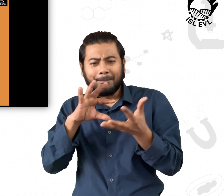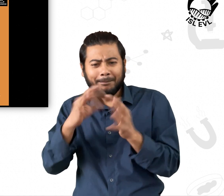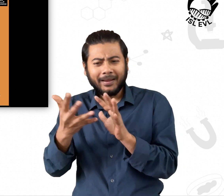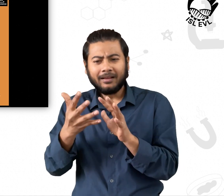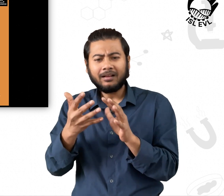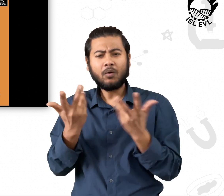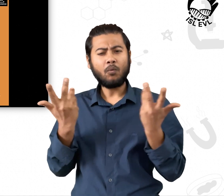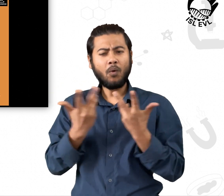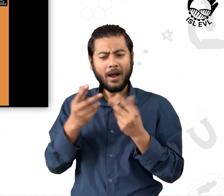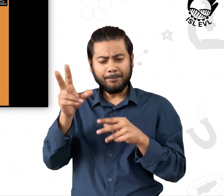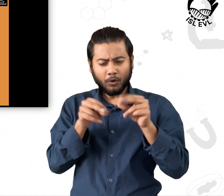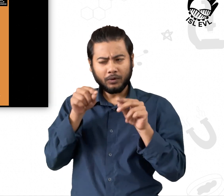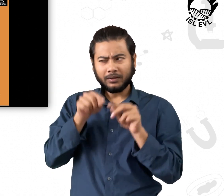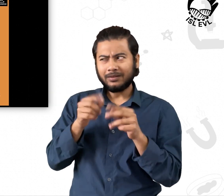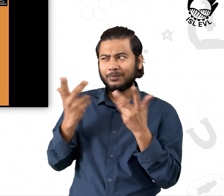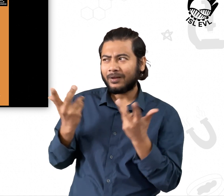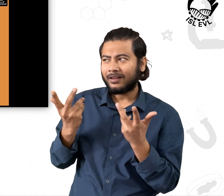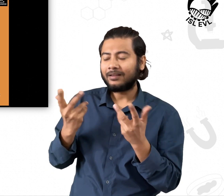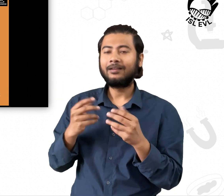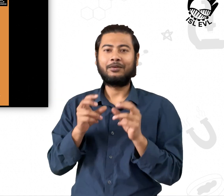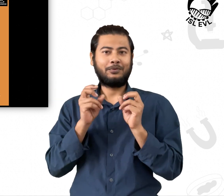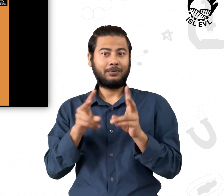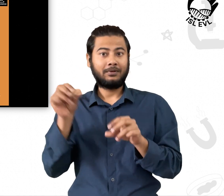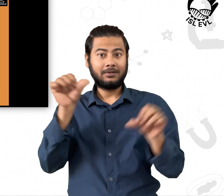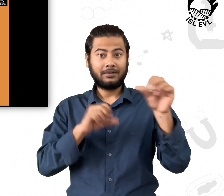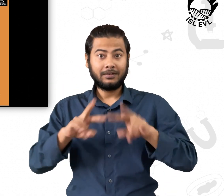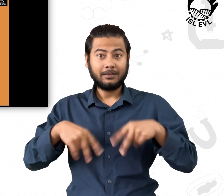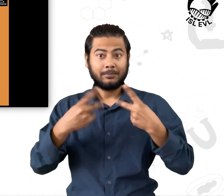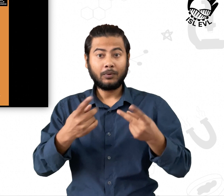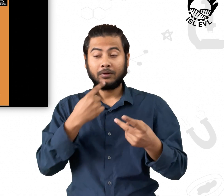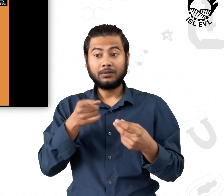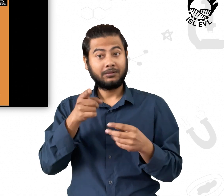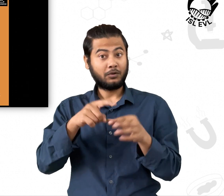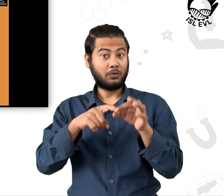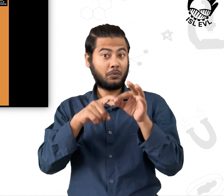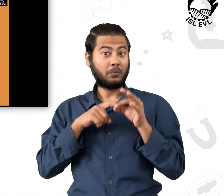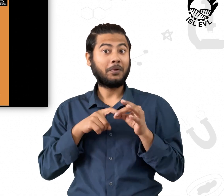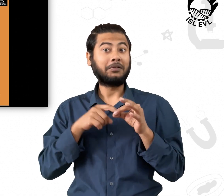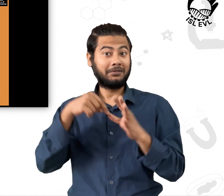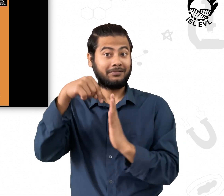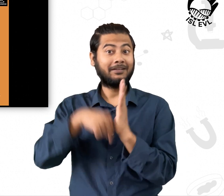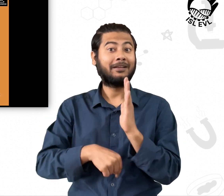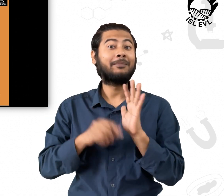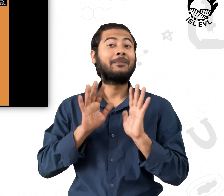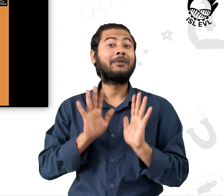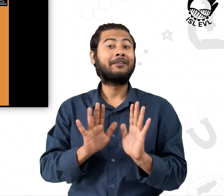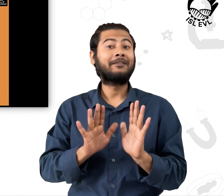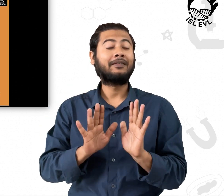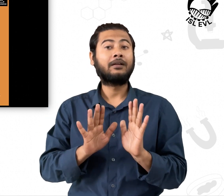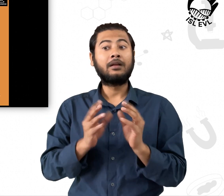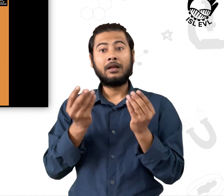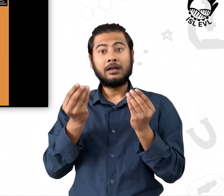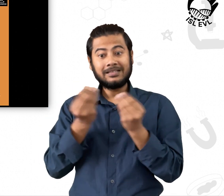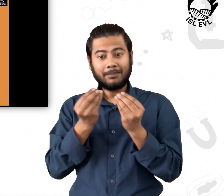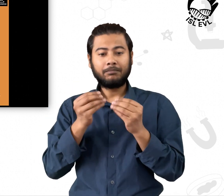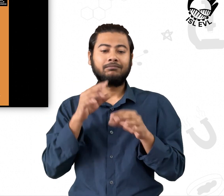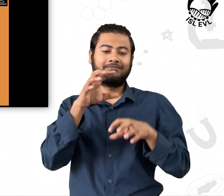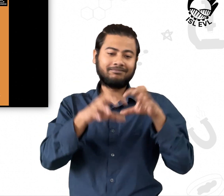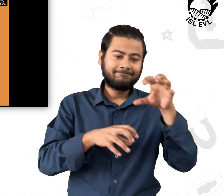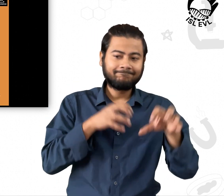produce them? Well, that's a deep question, but now there are compounds that many organisms